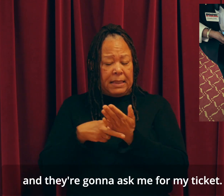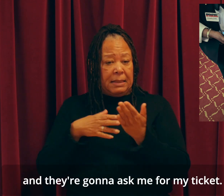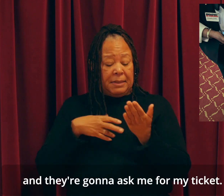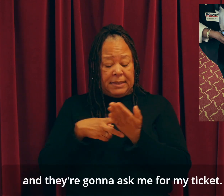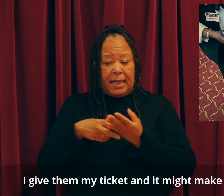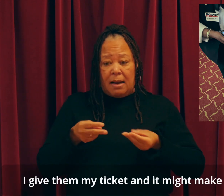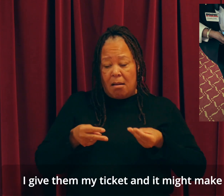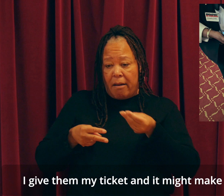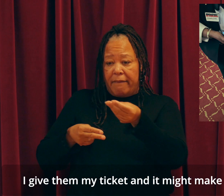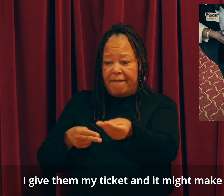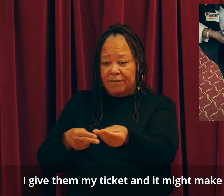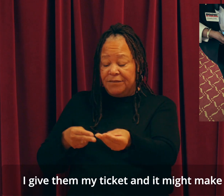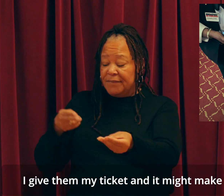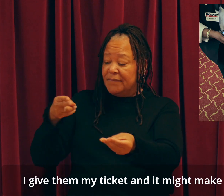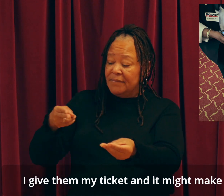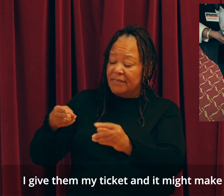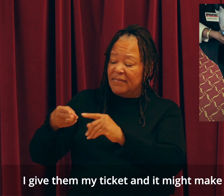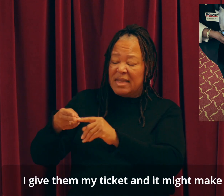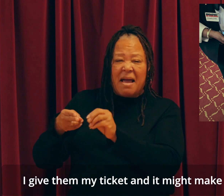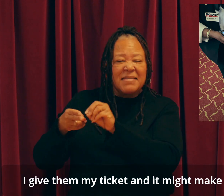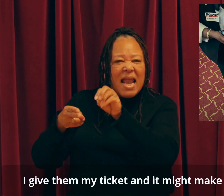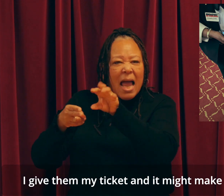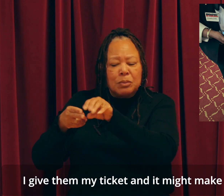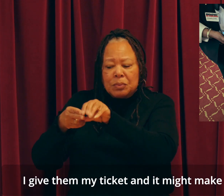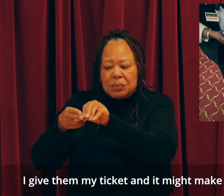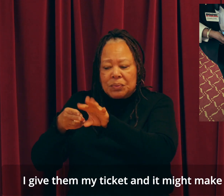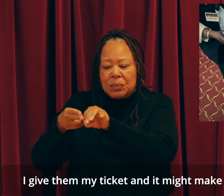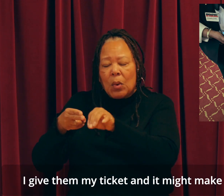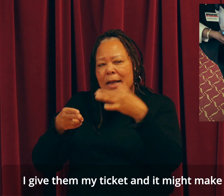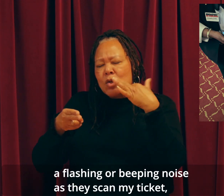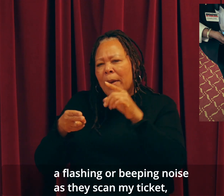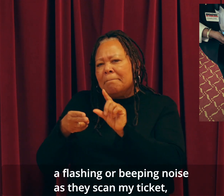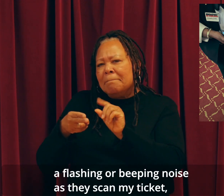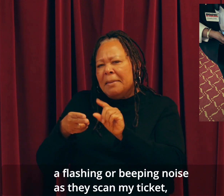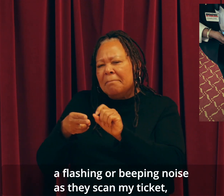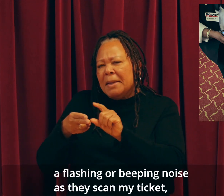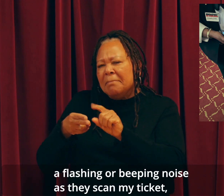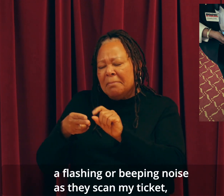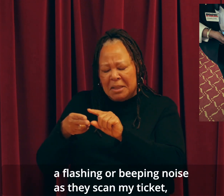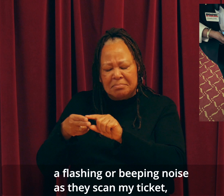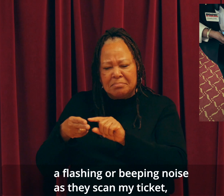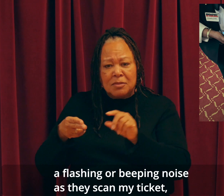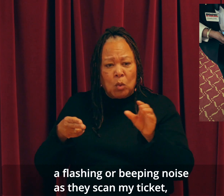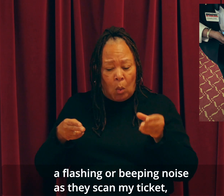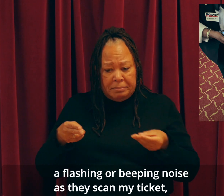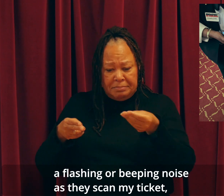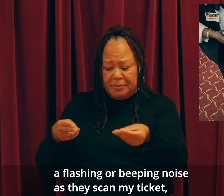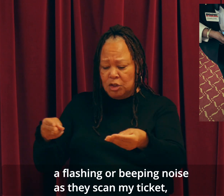They're going to ask me for my ticket. I will give them my ticket, and it might make a flashing or a beeping noise as they scan my